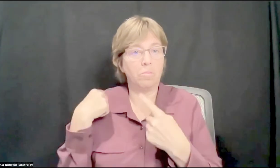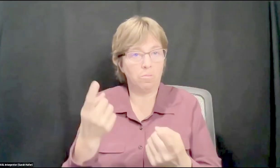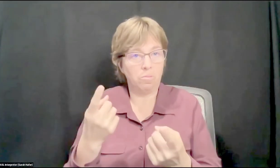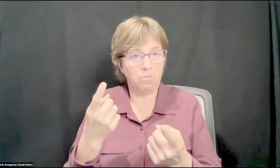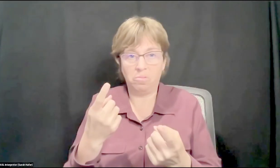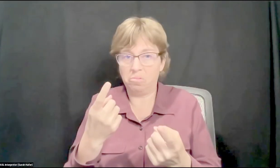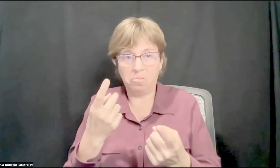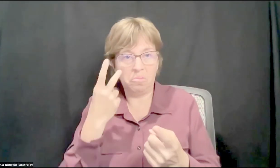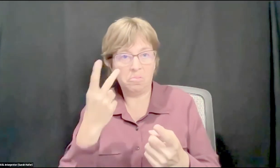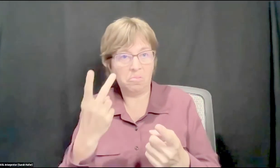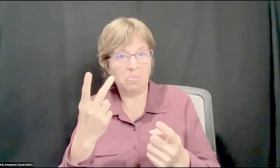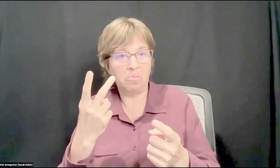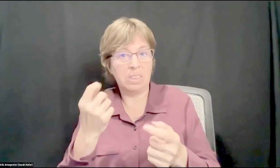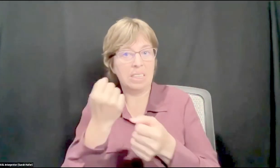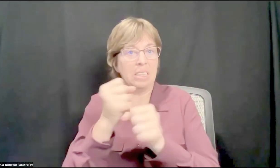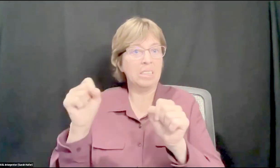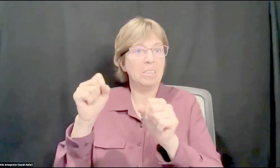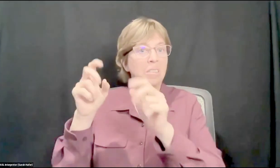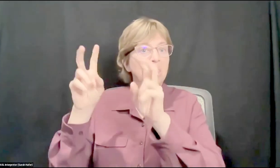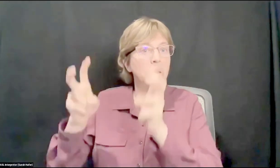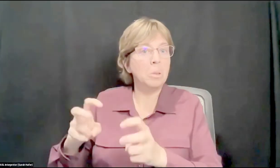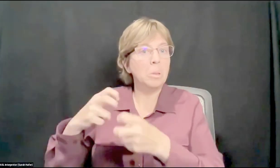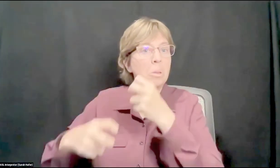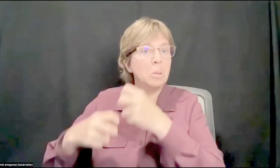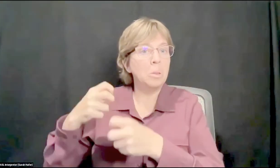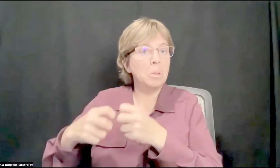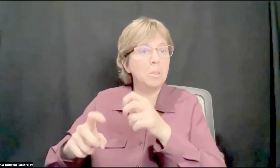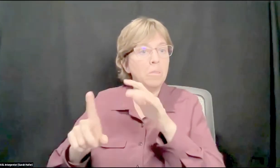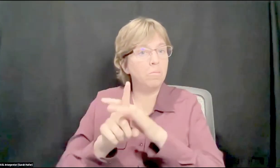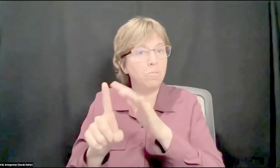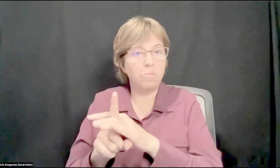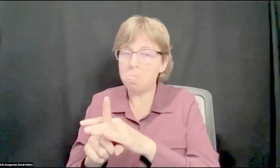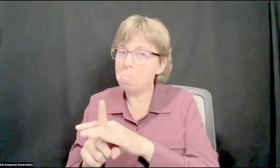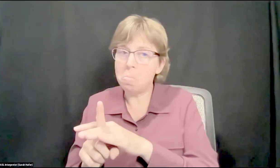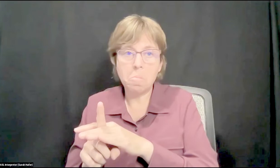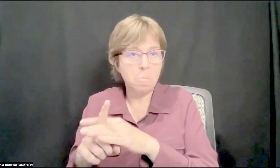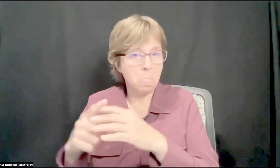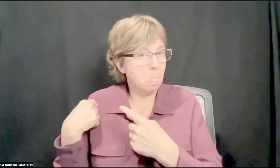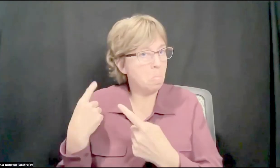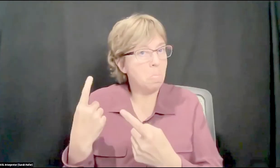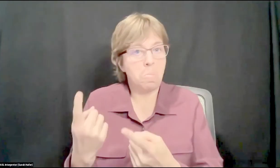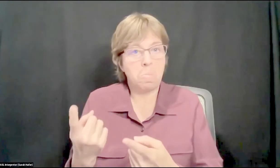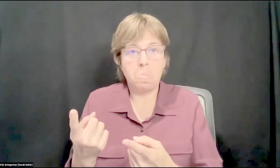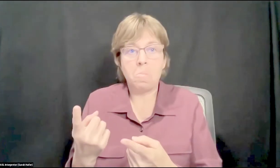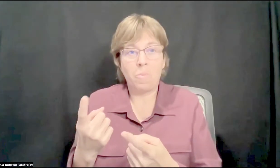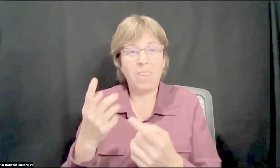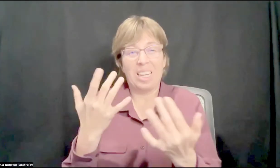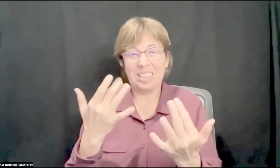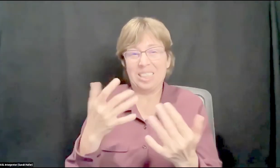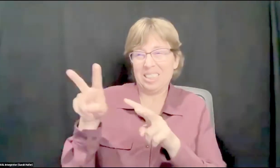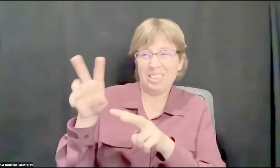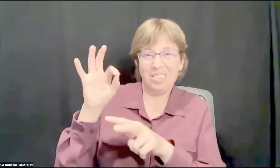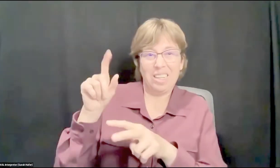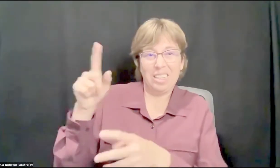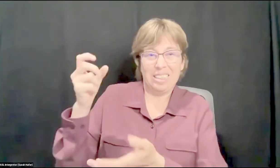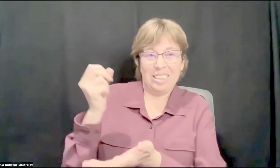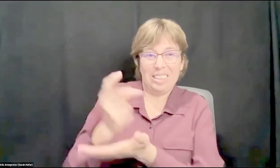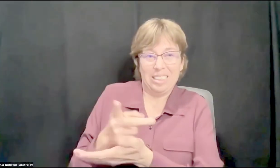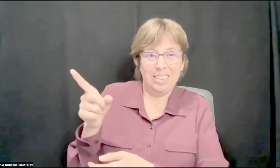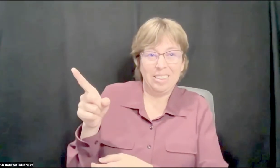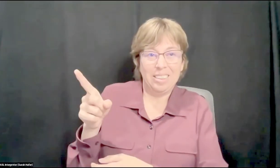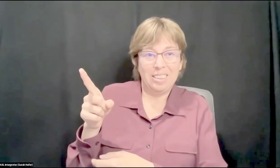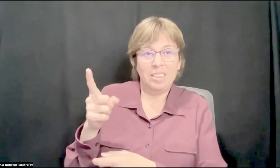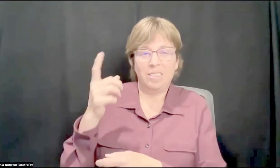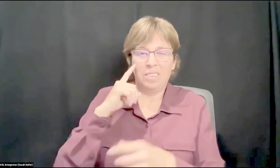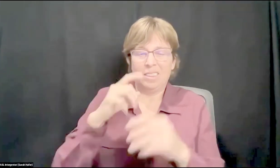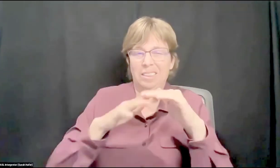effective once they're authorized for the under 5 age group. And